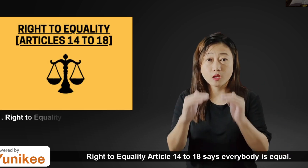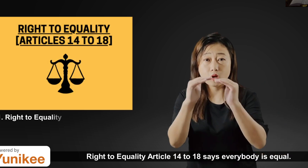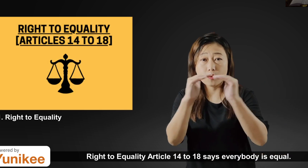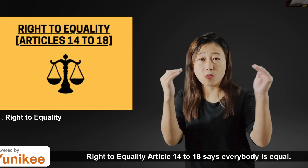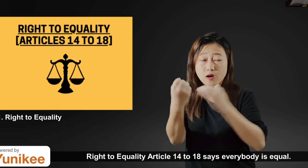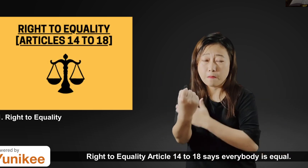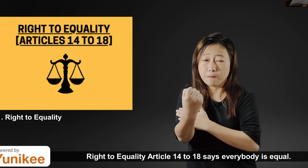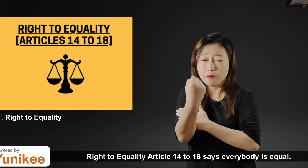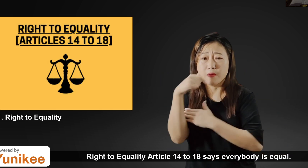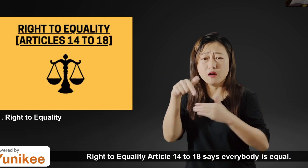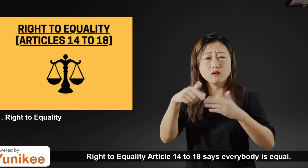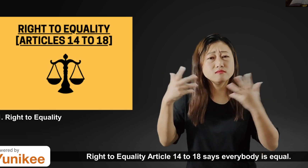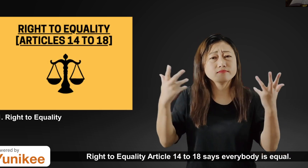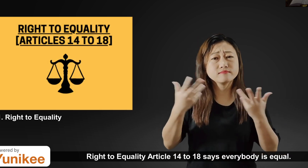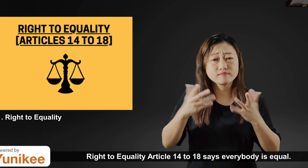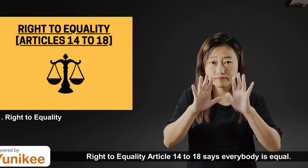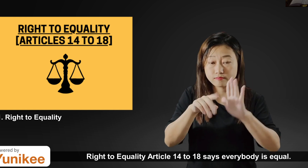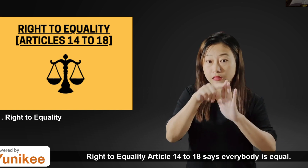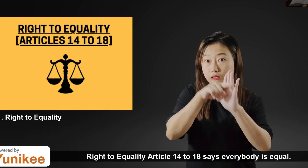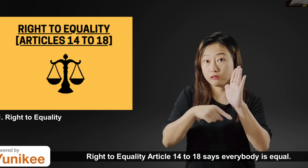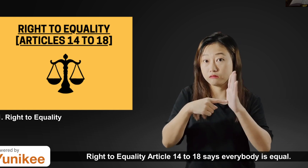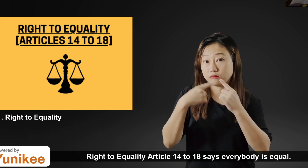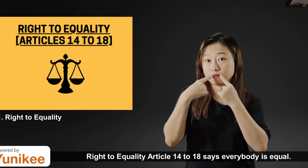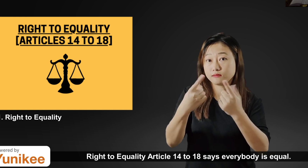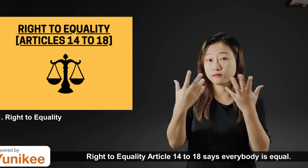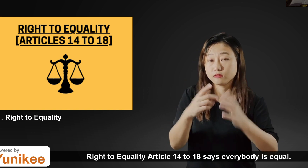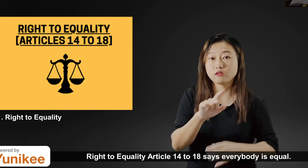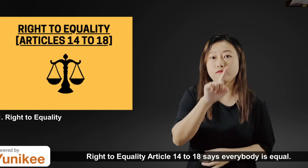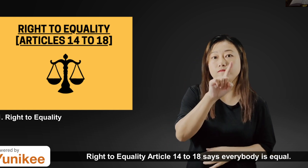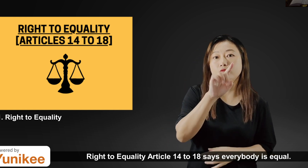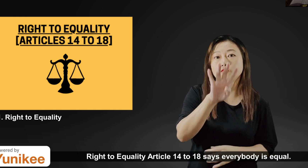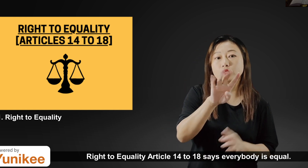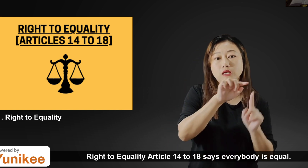right to equality article 14 to 18 says everybody is equal